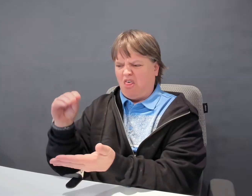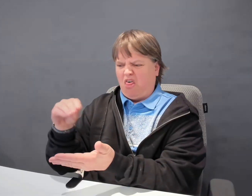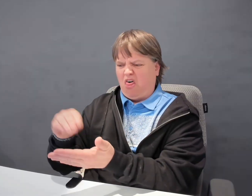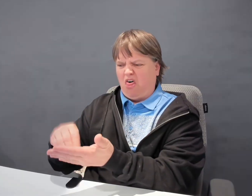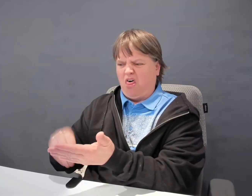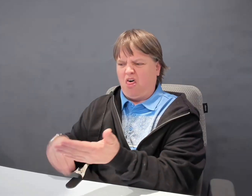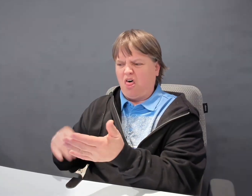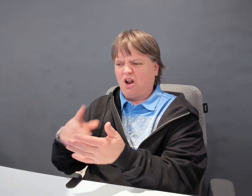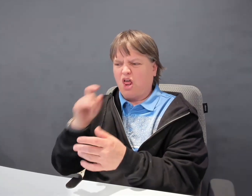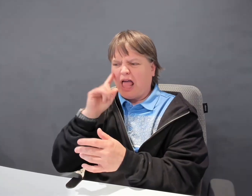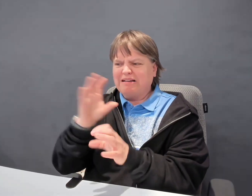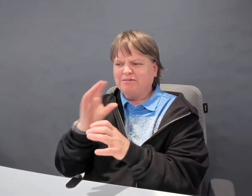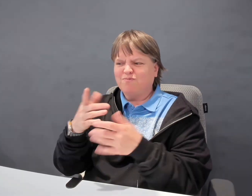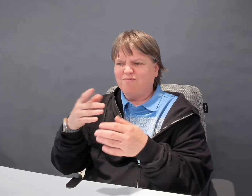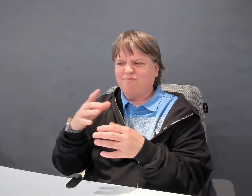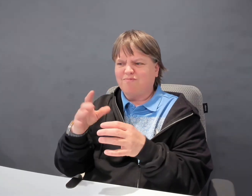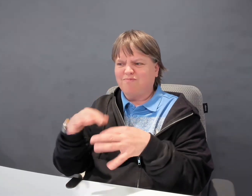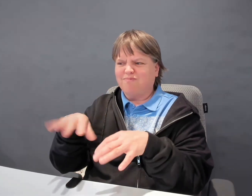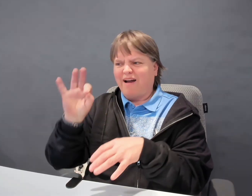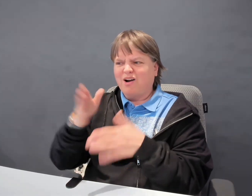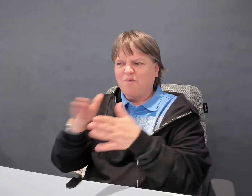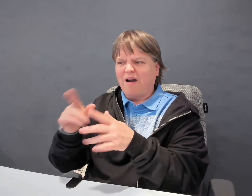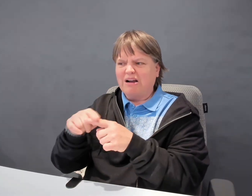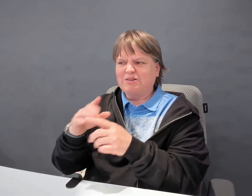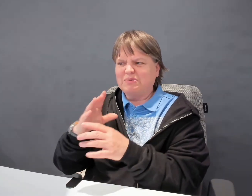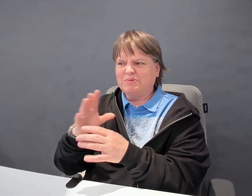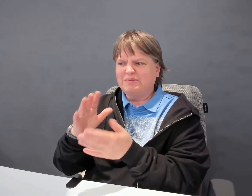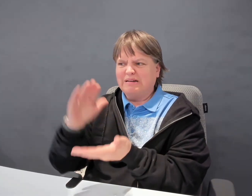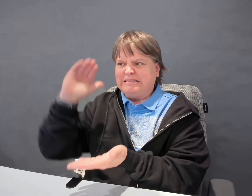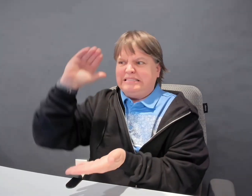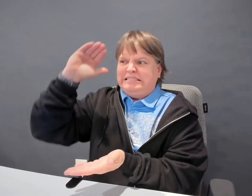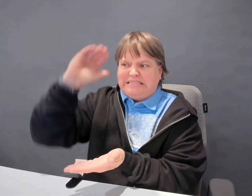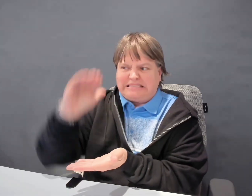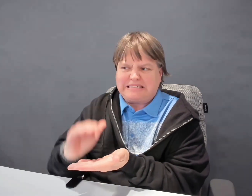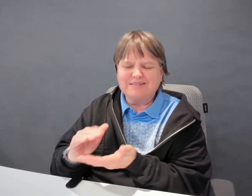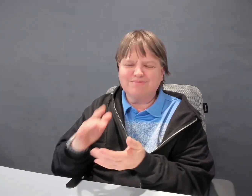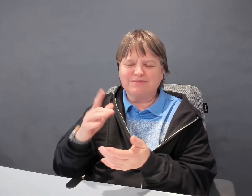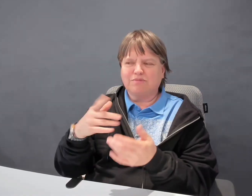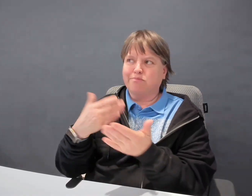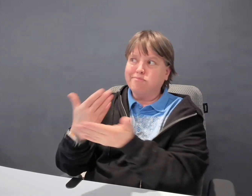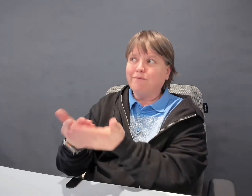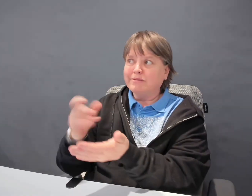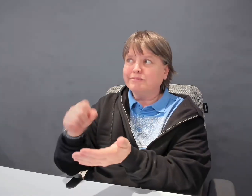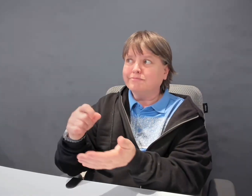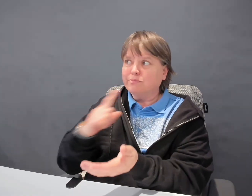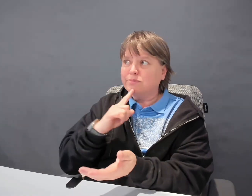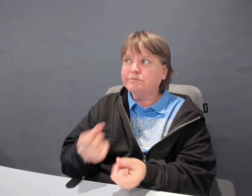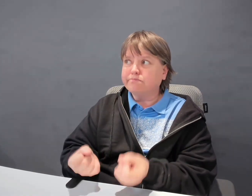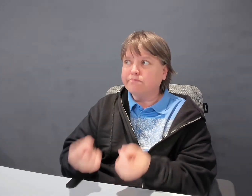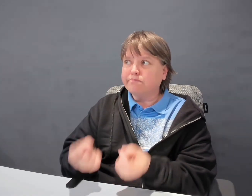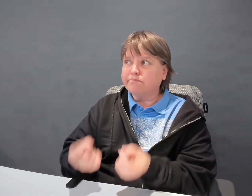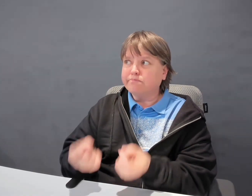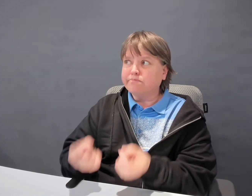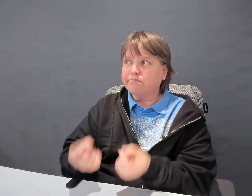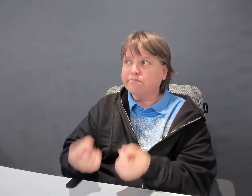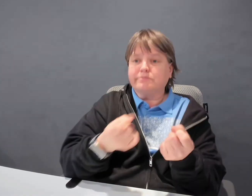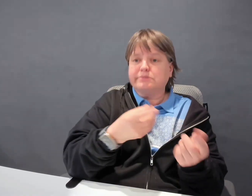of course, because if we load up the miscellaneous category, it may, they may be thinking that there's something fraudulent going